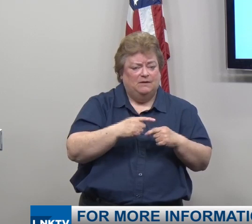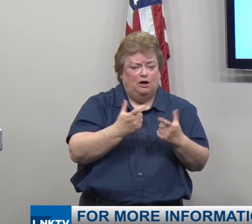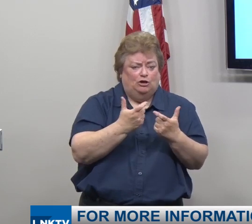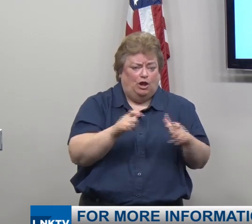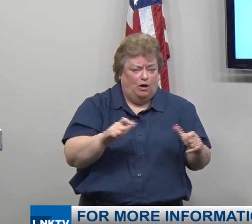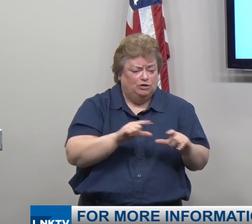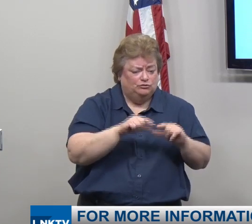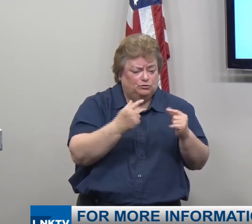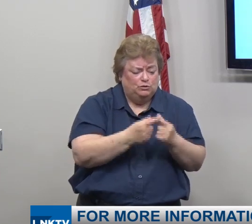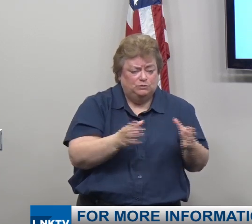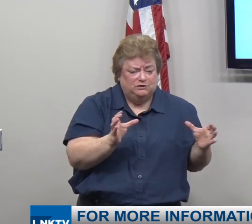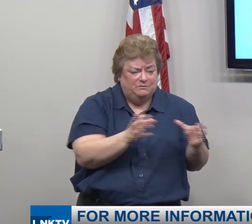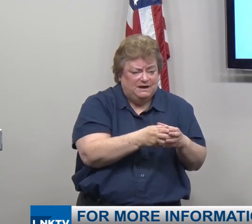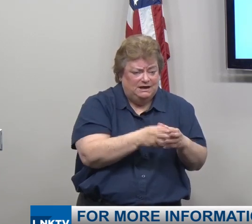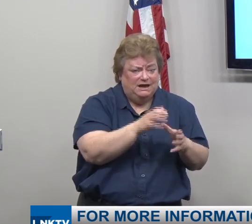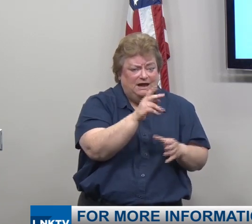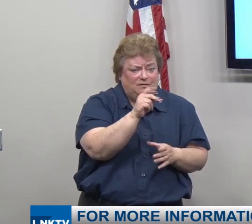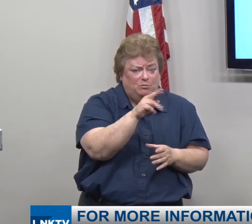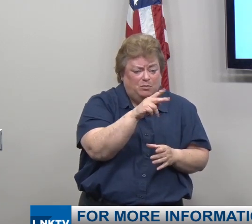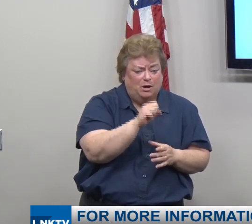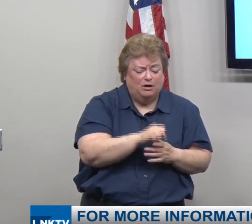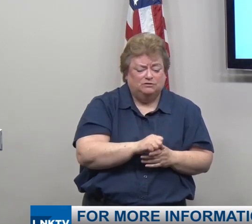know that there are large numbers of